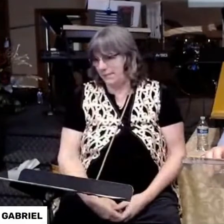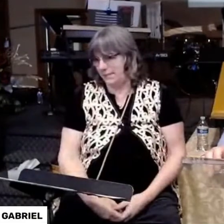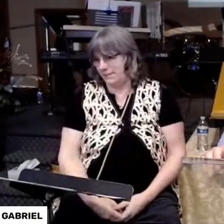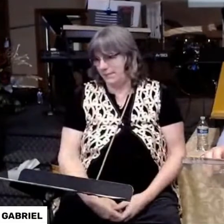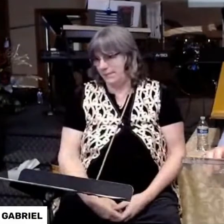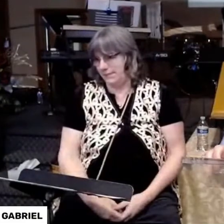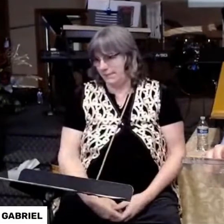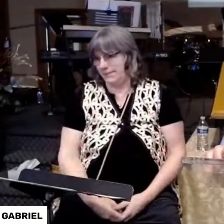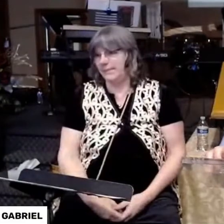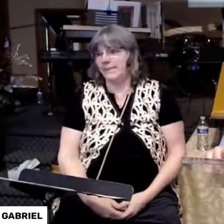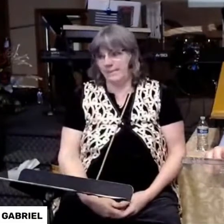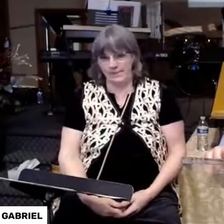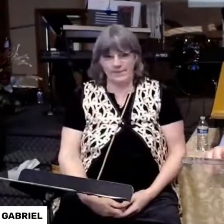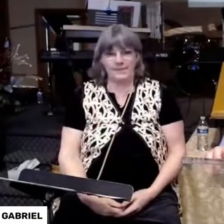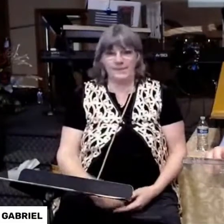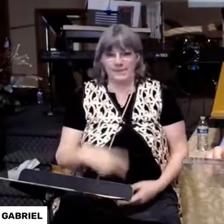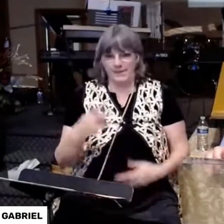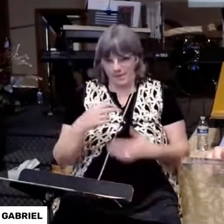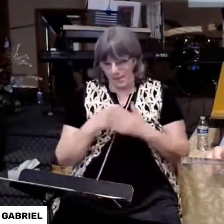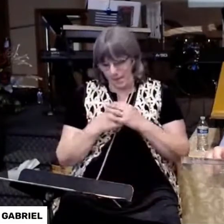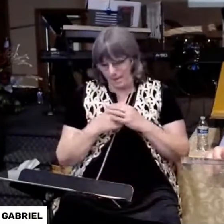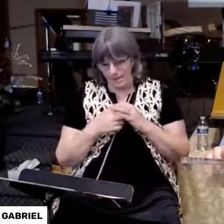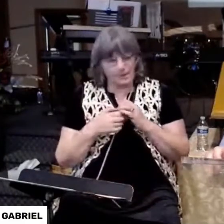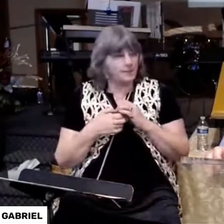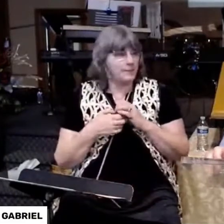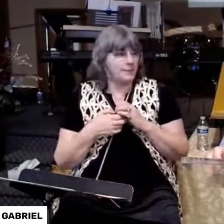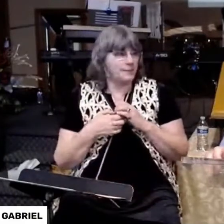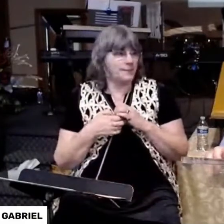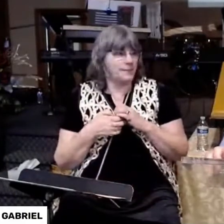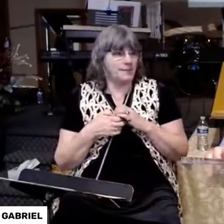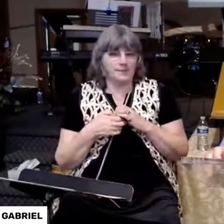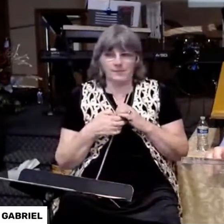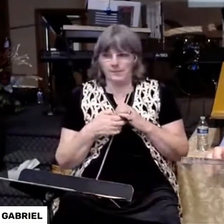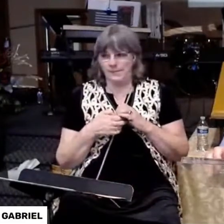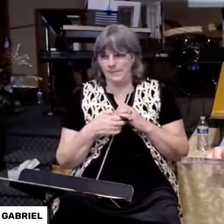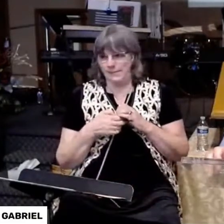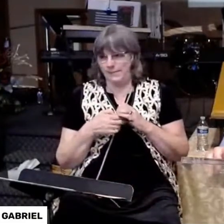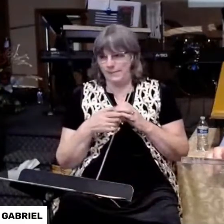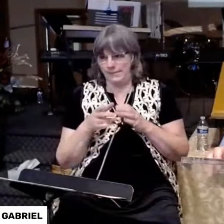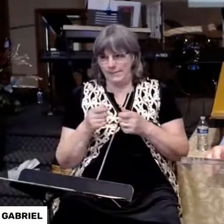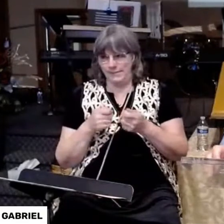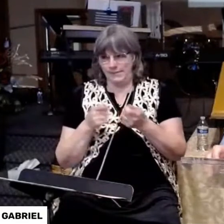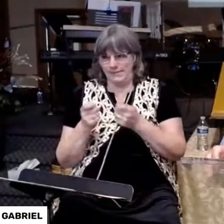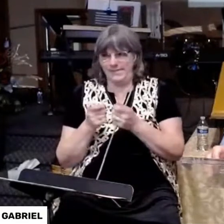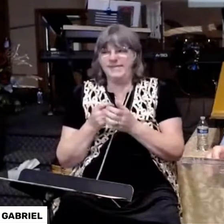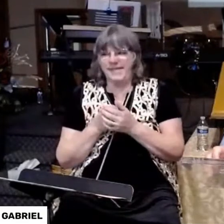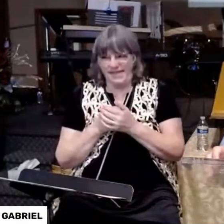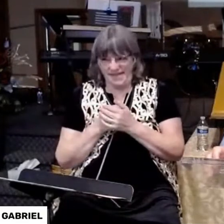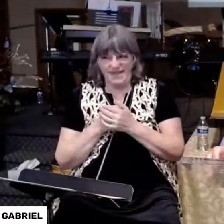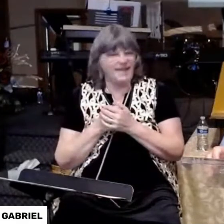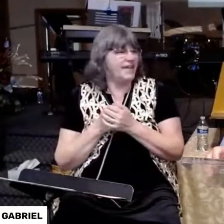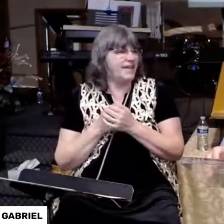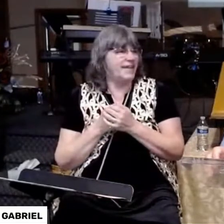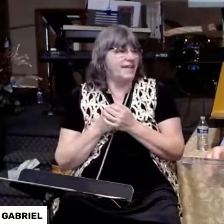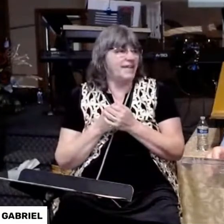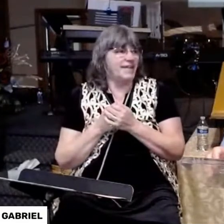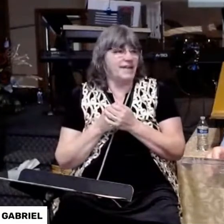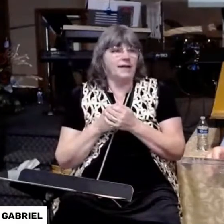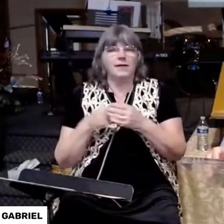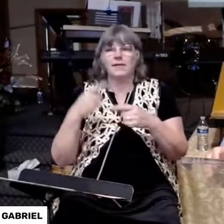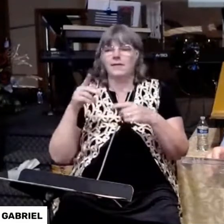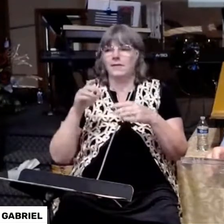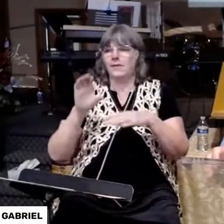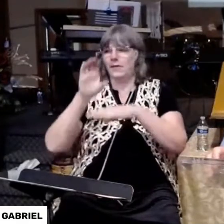Whoa, our world would be really different. Or what if Yeshua's disciple Paul were to write to